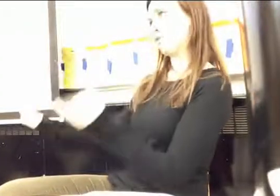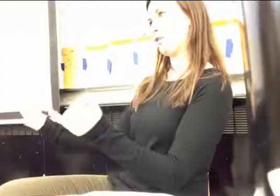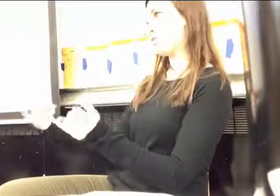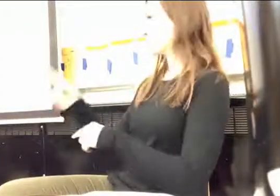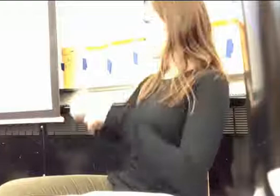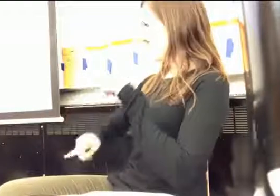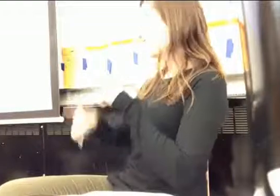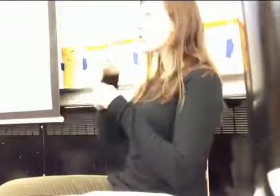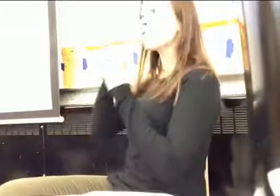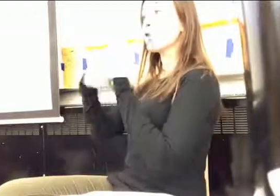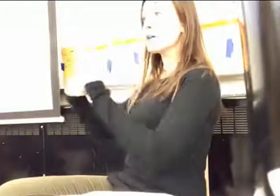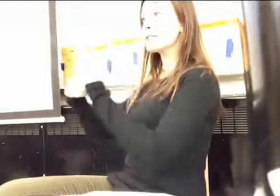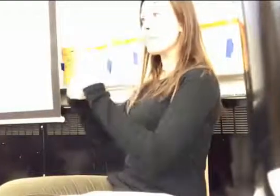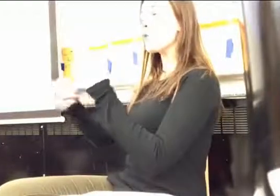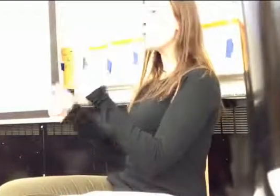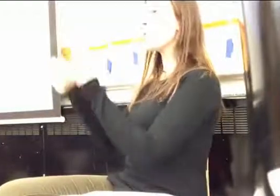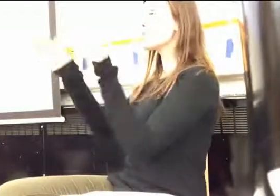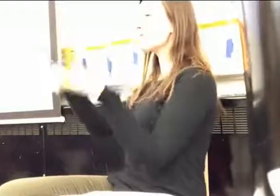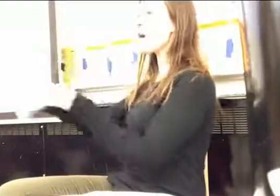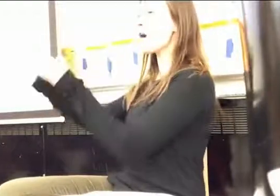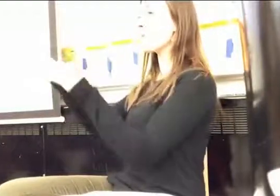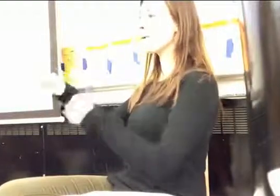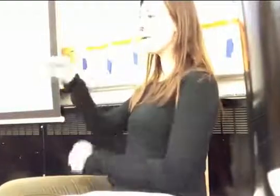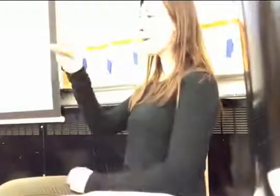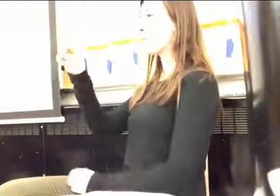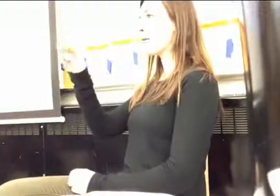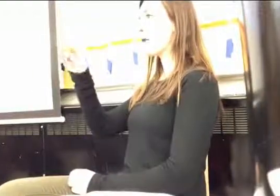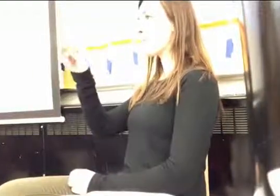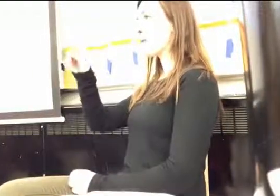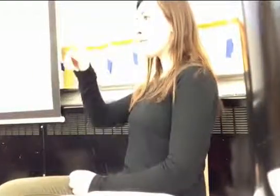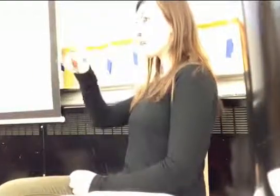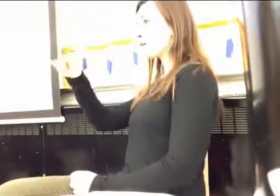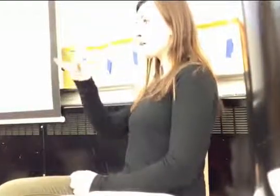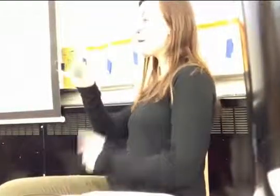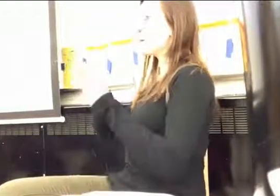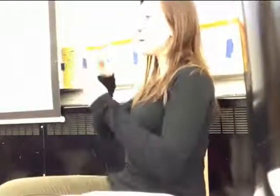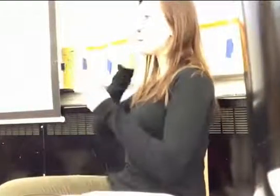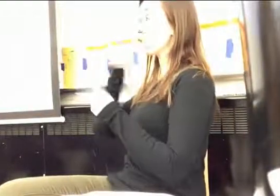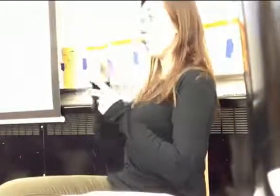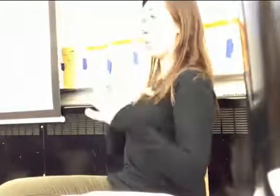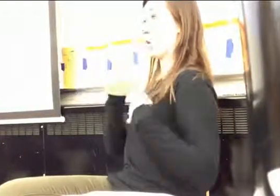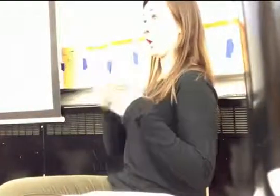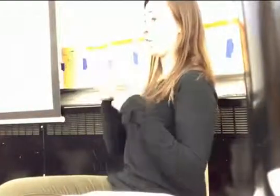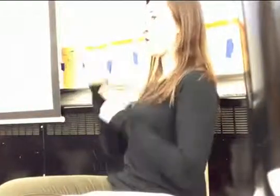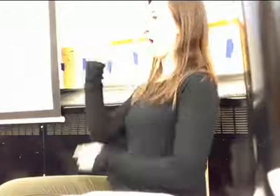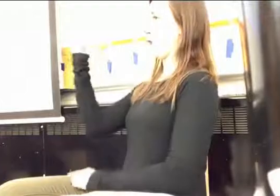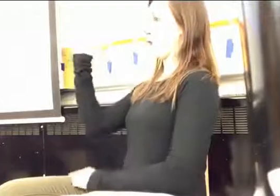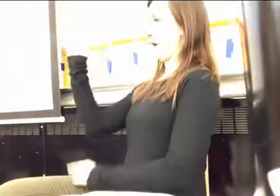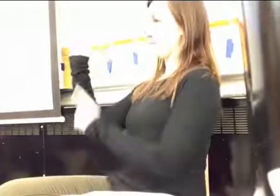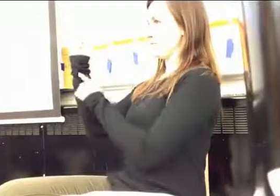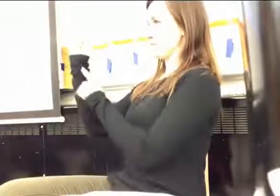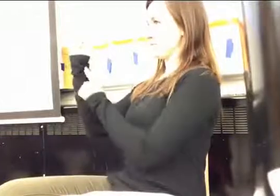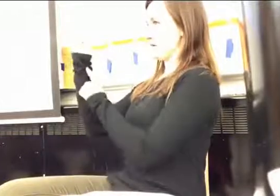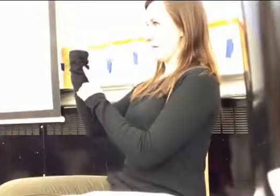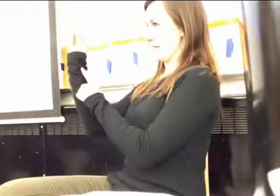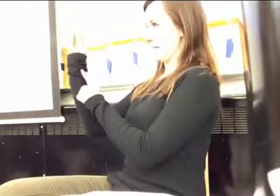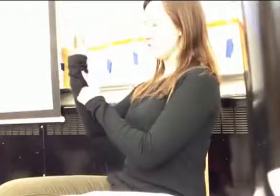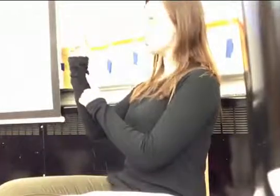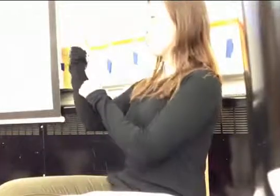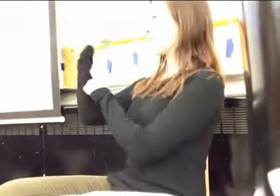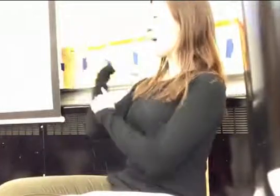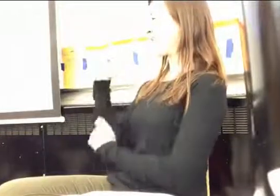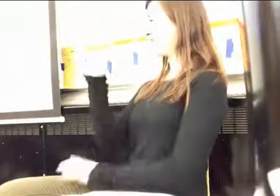So, for example, the most common monopoly that people are most concerned about are airlines. So back in the olden days of